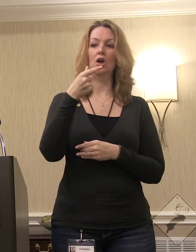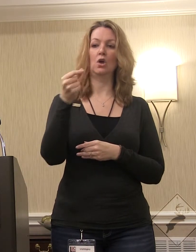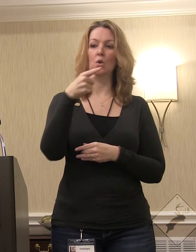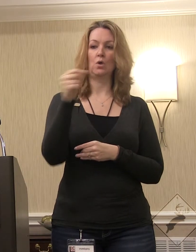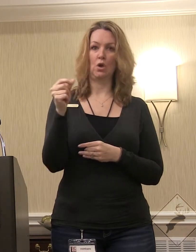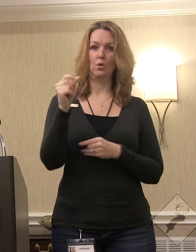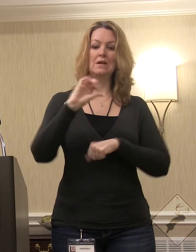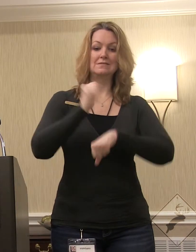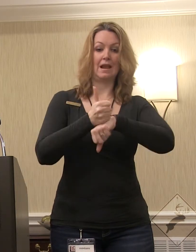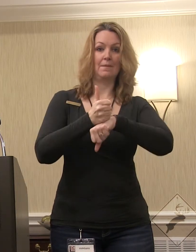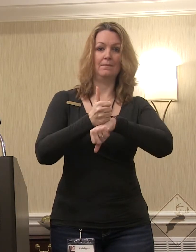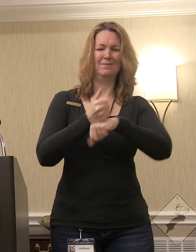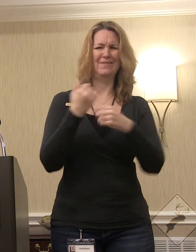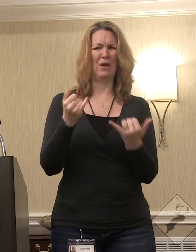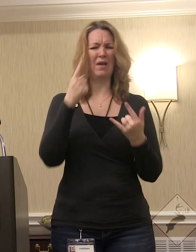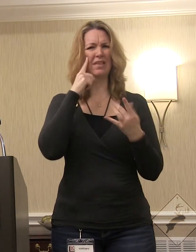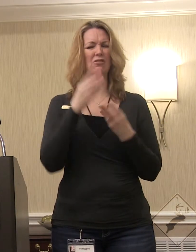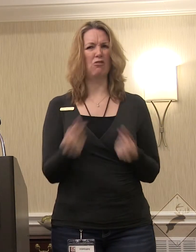gone now.